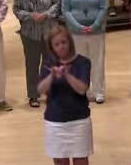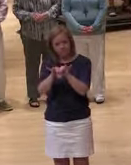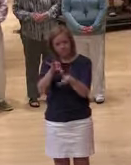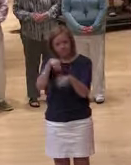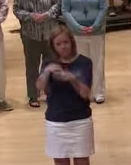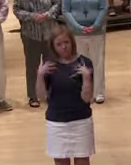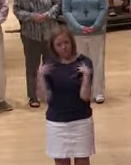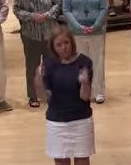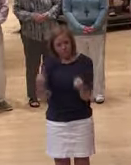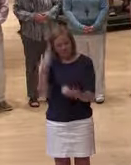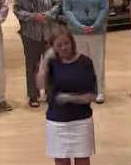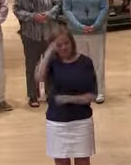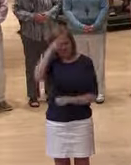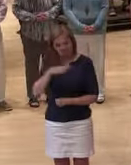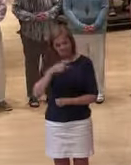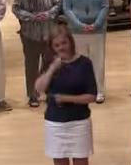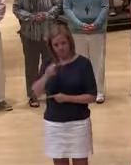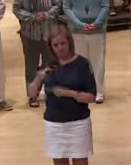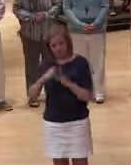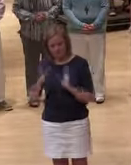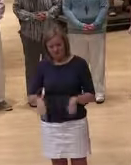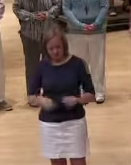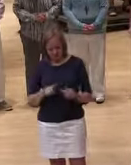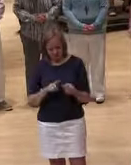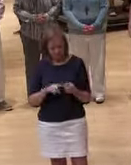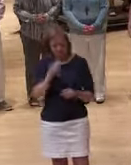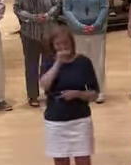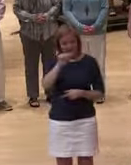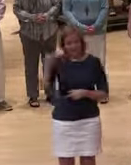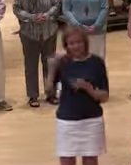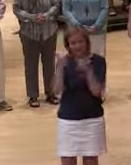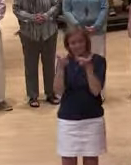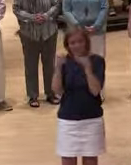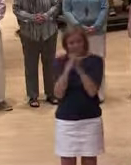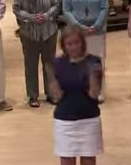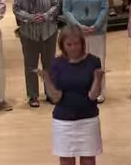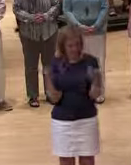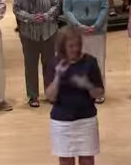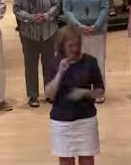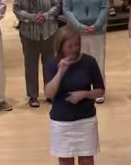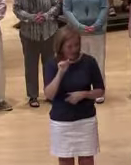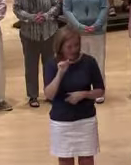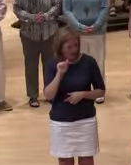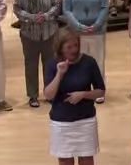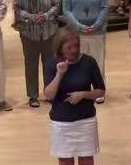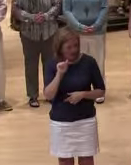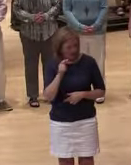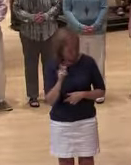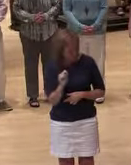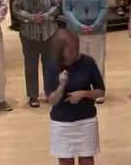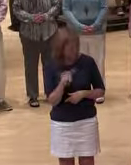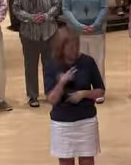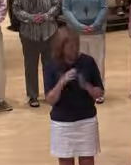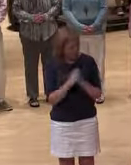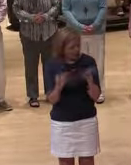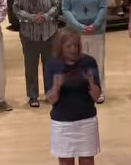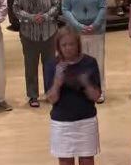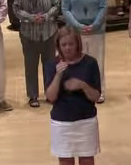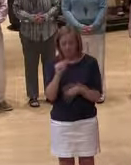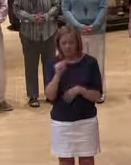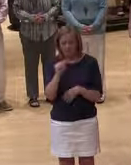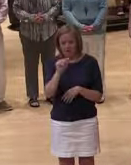recovery for the men at Grace of God. That is the AA Big Book, the NA Basic Text, the White Book of Sexaholics